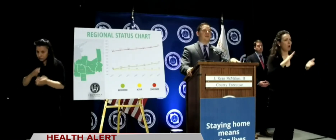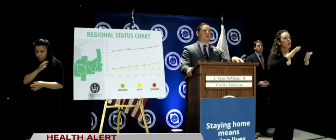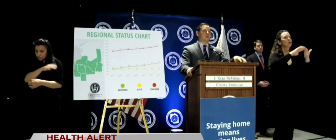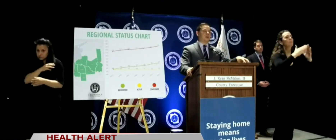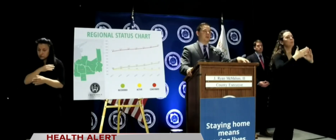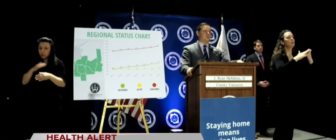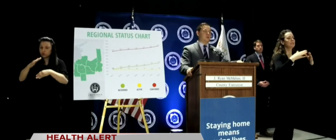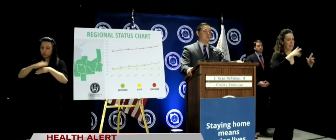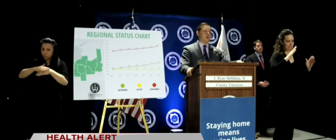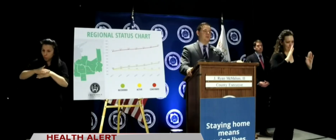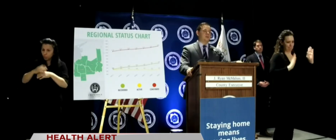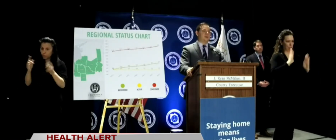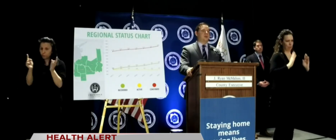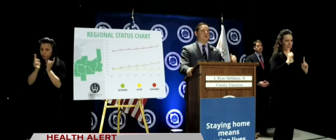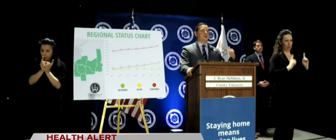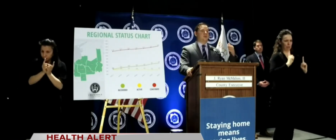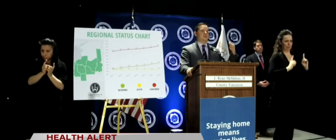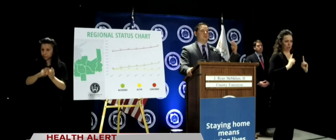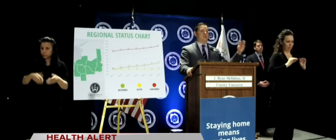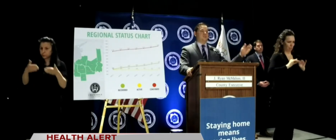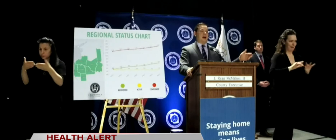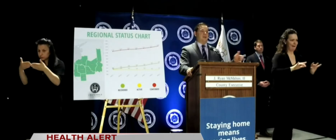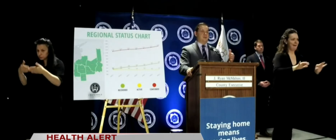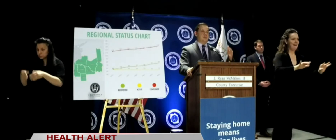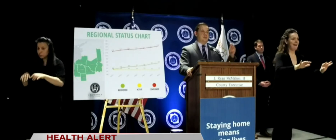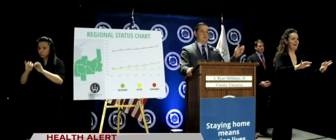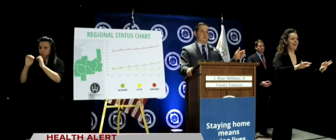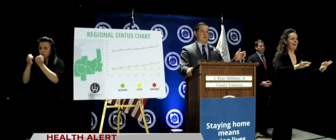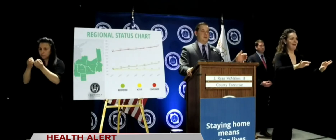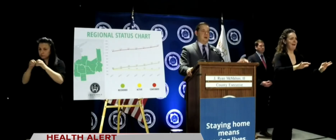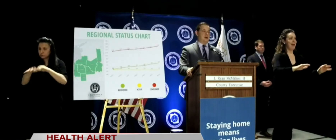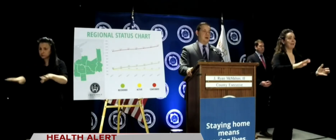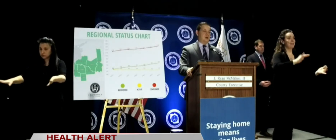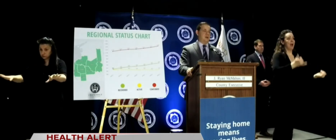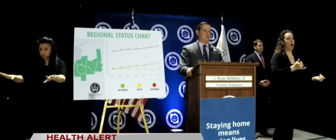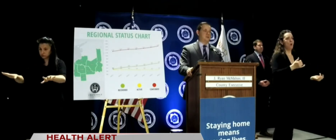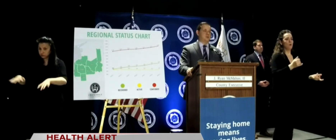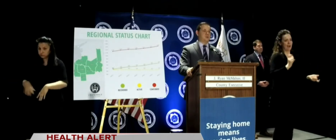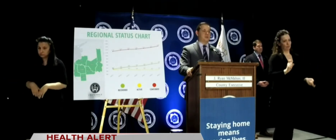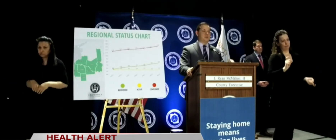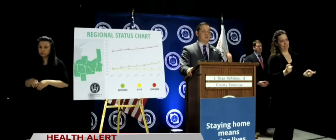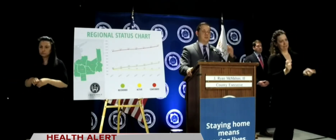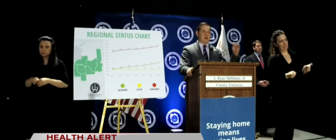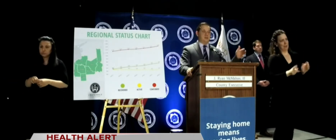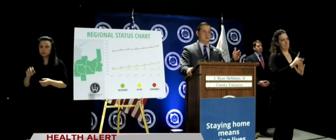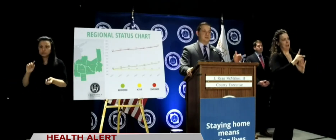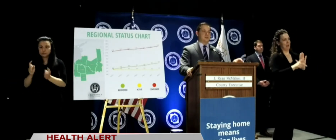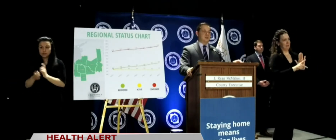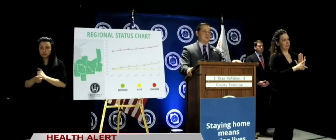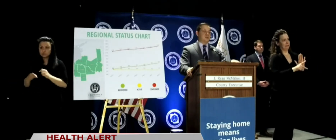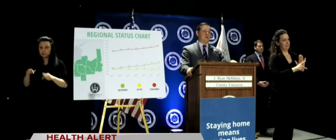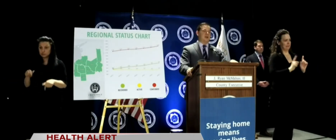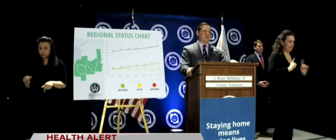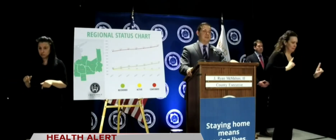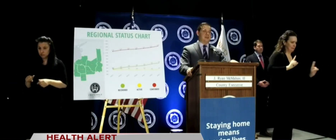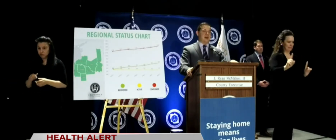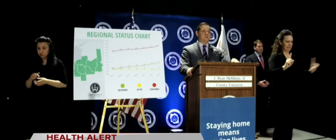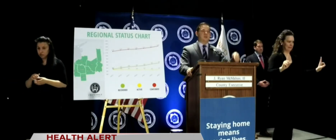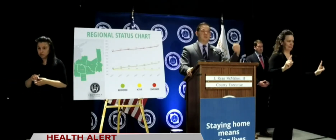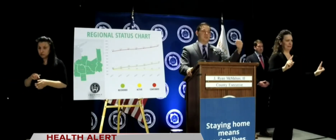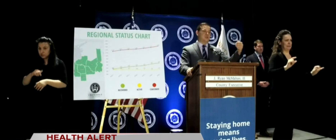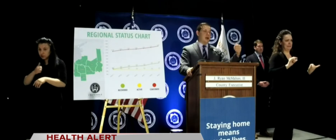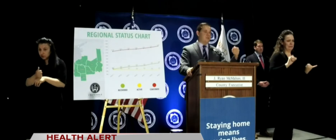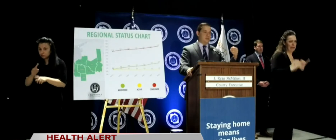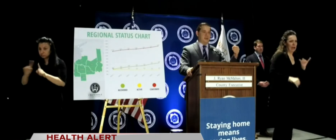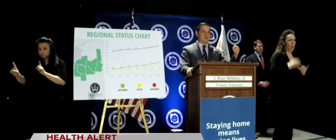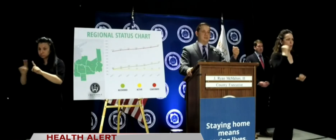of travel-related community spread. You change policies and social distancing policies, the traveling stops. You